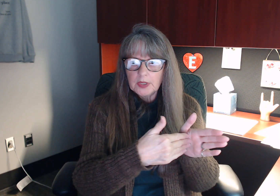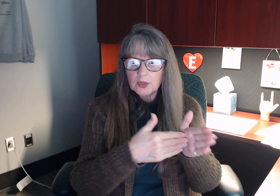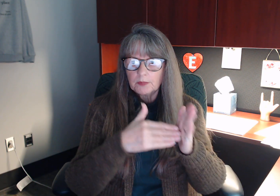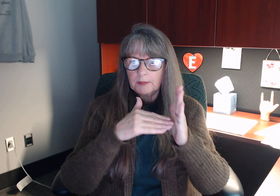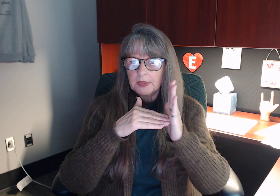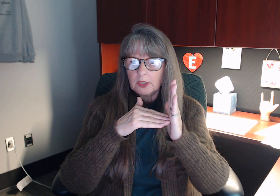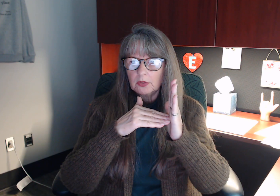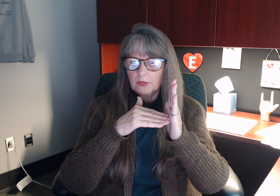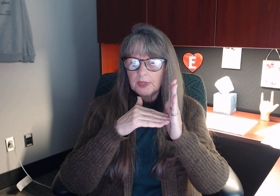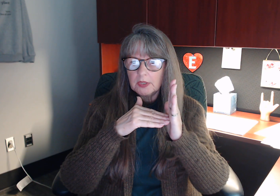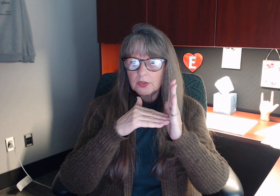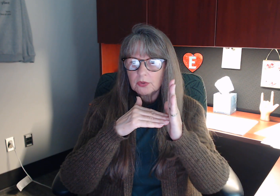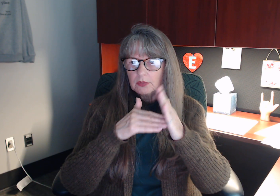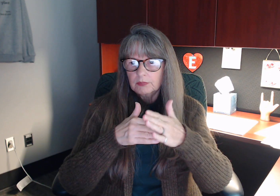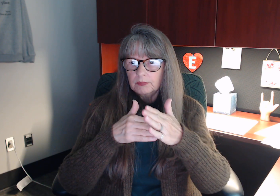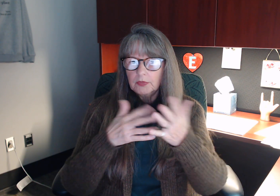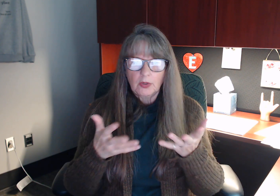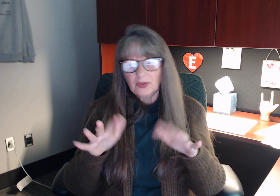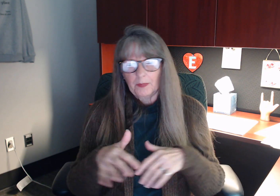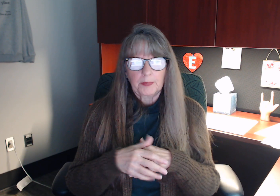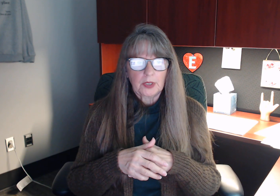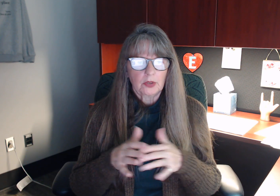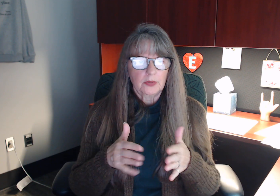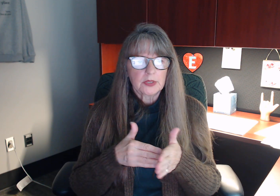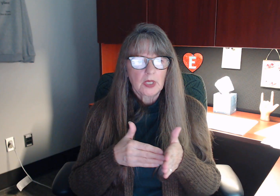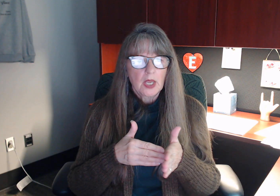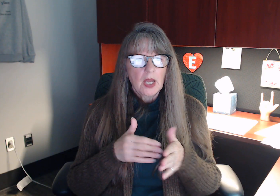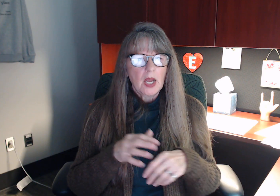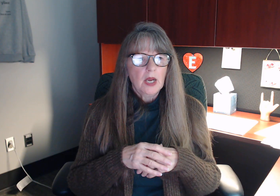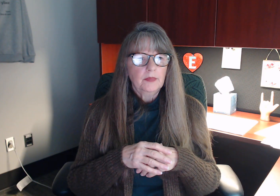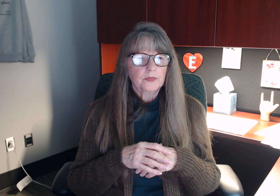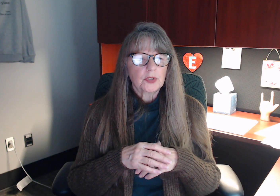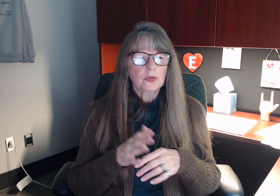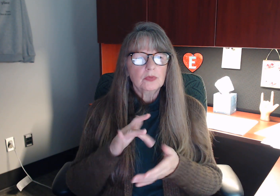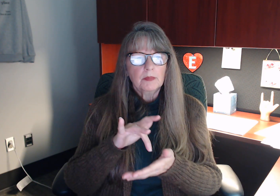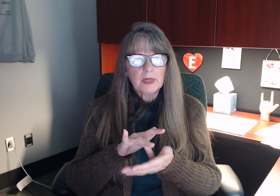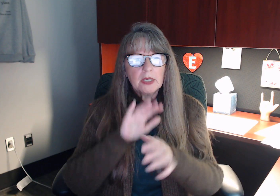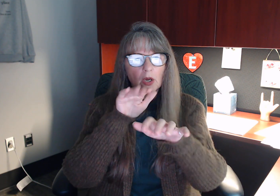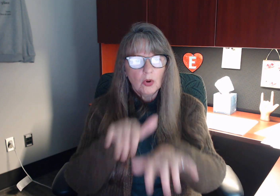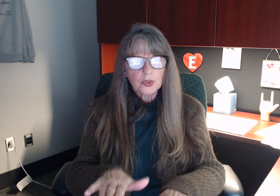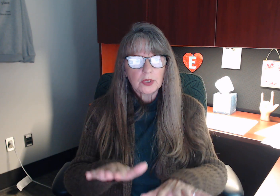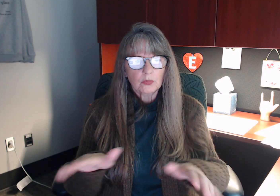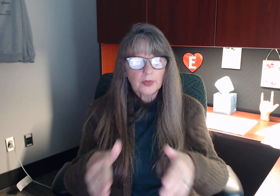or perpendicular this, or you know what perpendicular is, to the mid-ocean